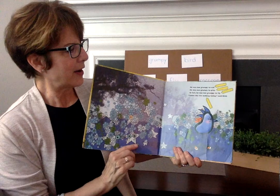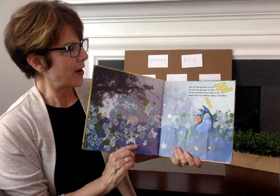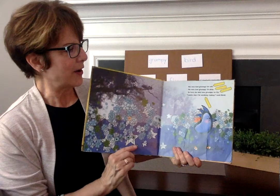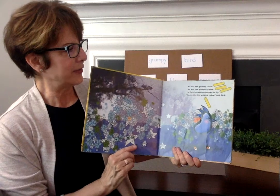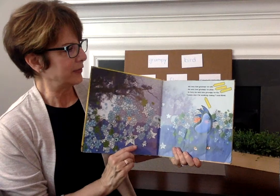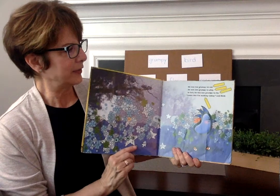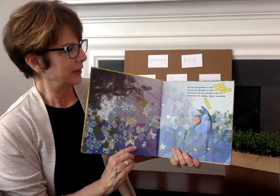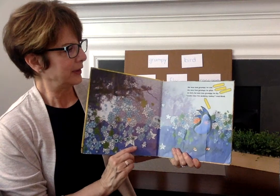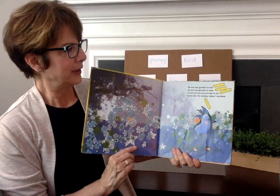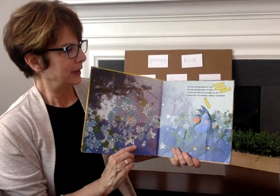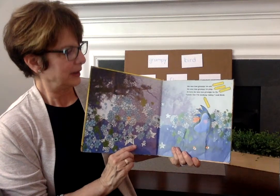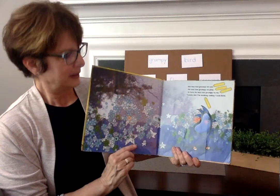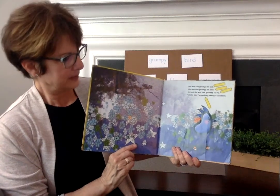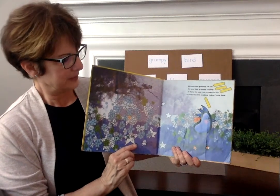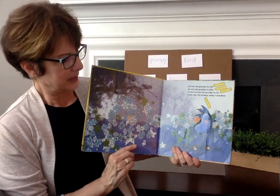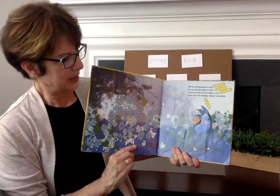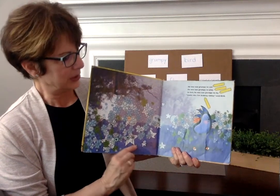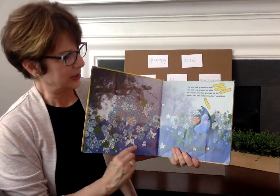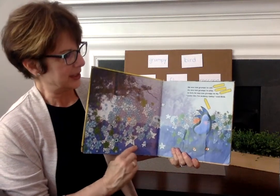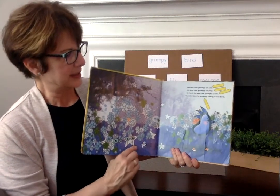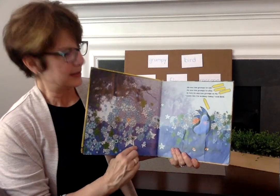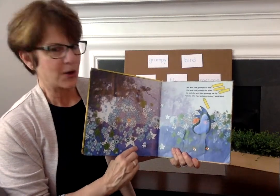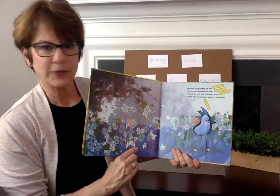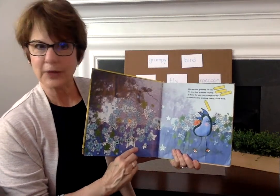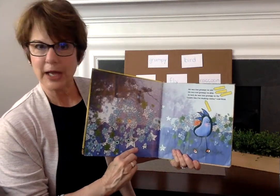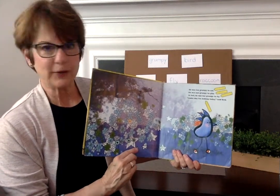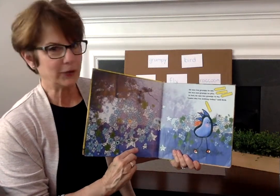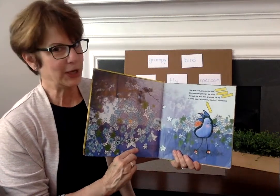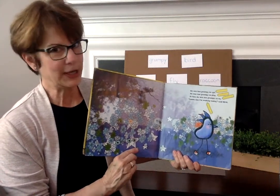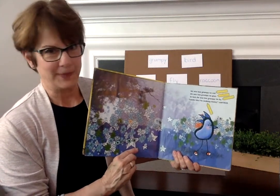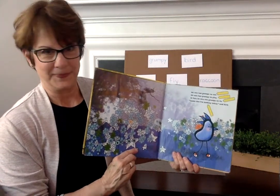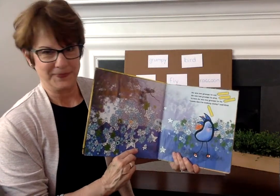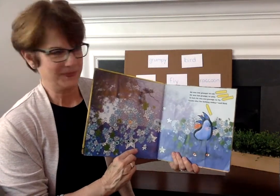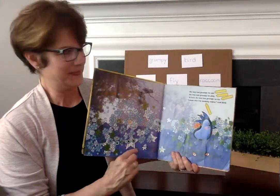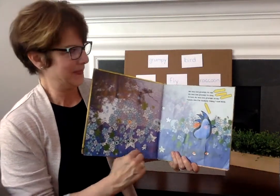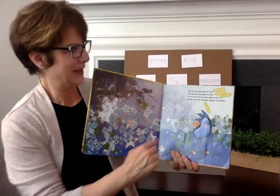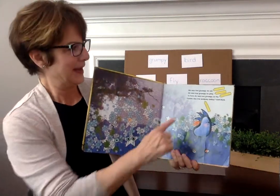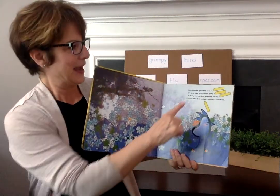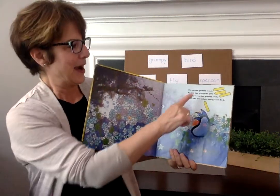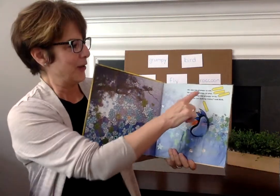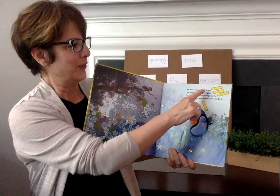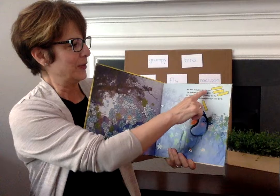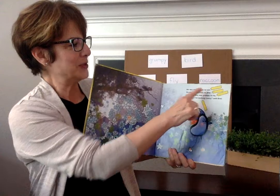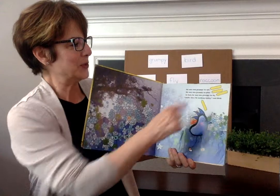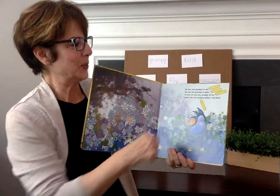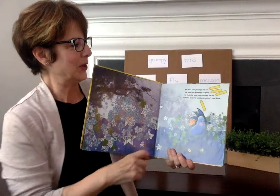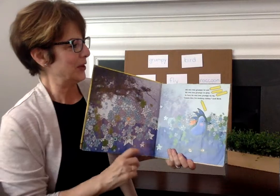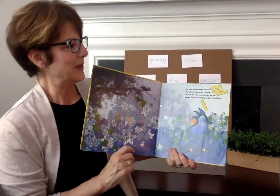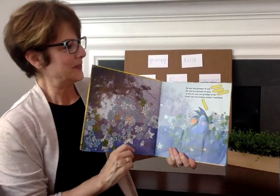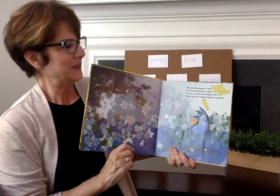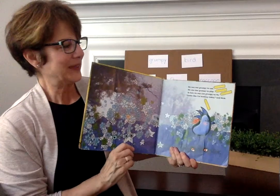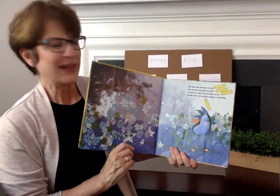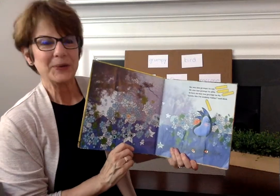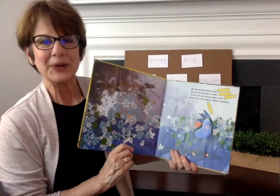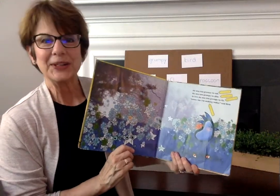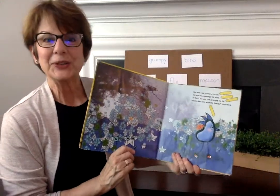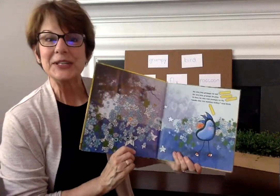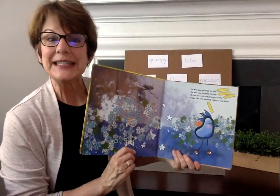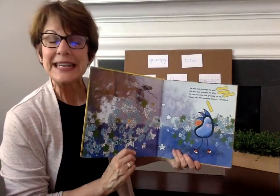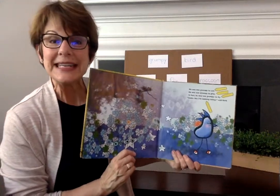off. My goodness, no flying for him. Our first word that we're going to learn is